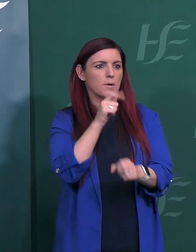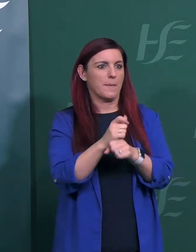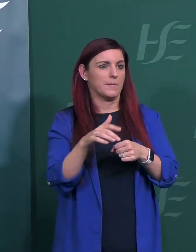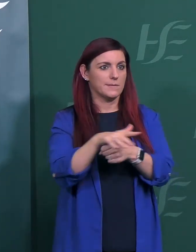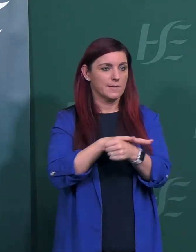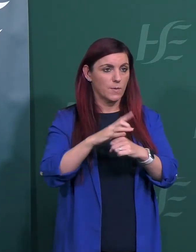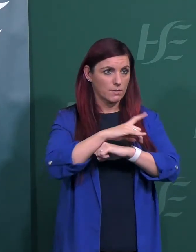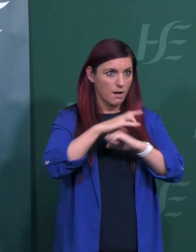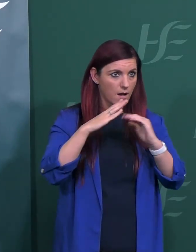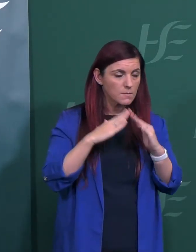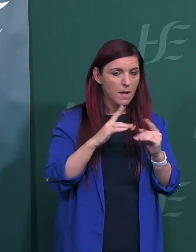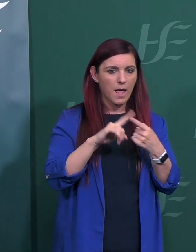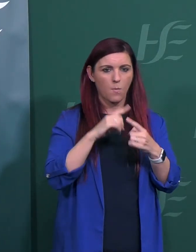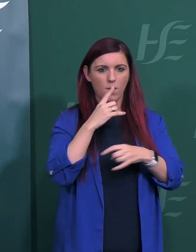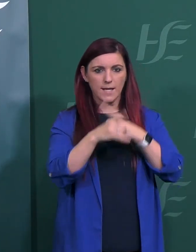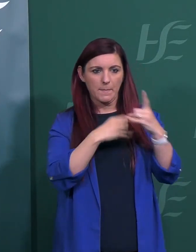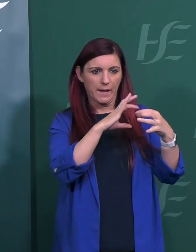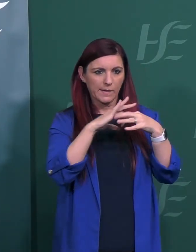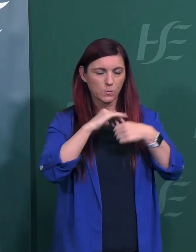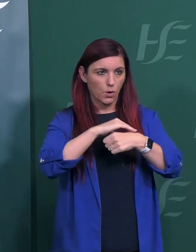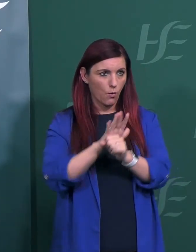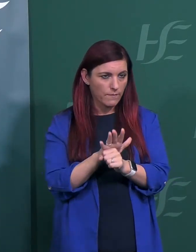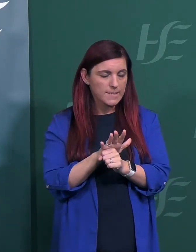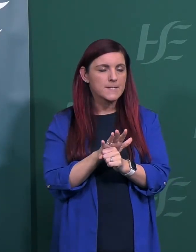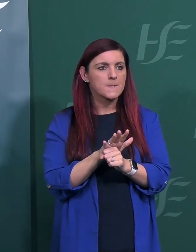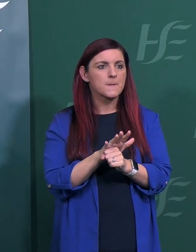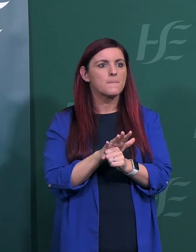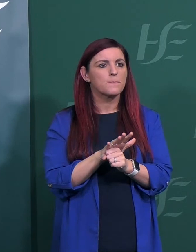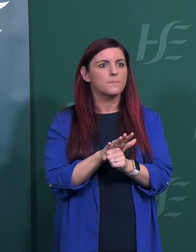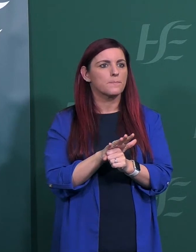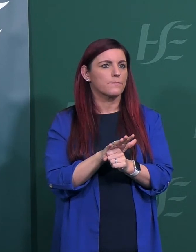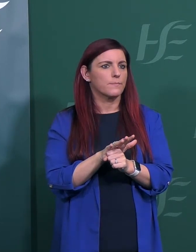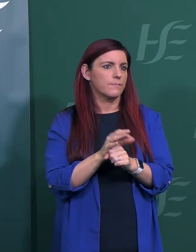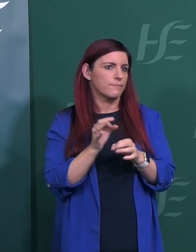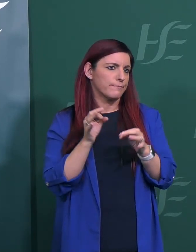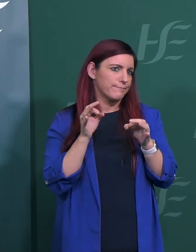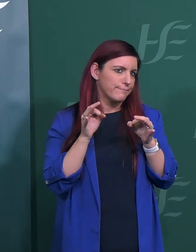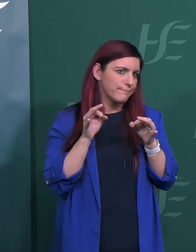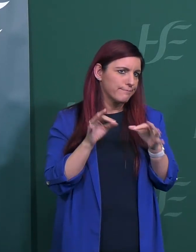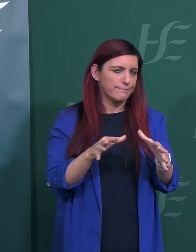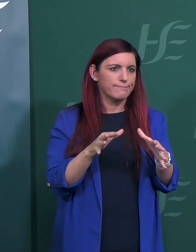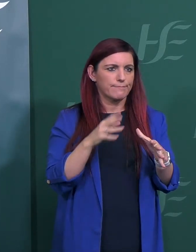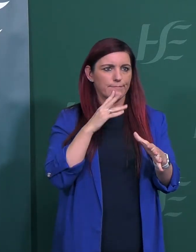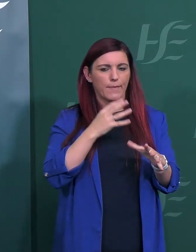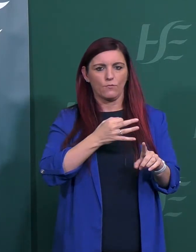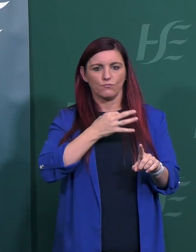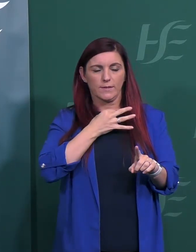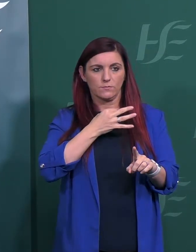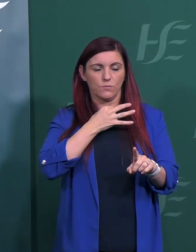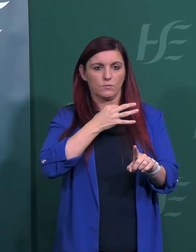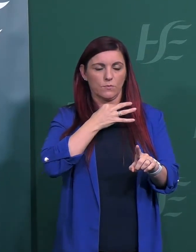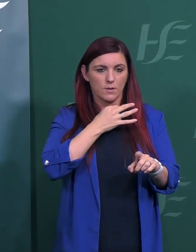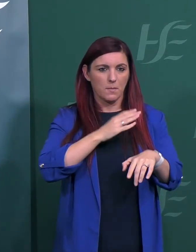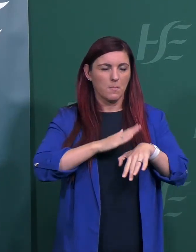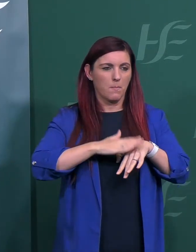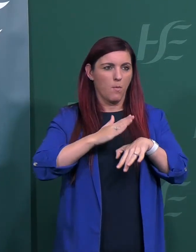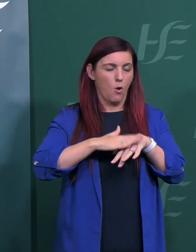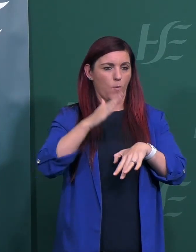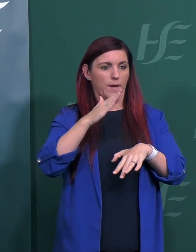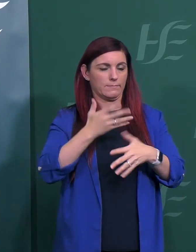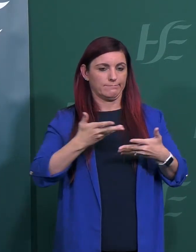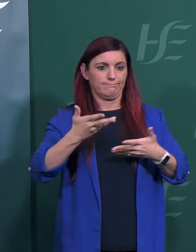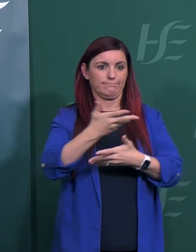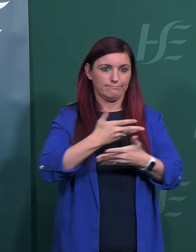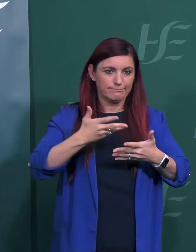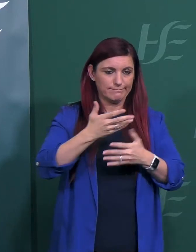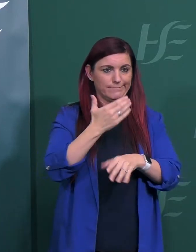and generally related to COVID-19. And there's an obvious risk that the more we continue to talk about it and come back to talk about